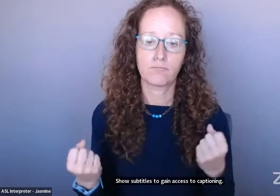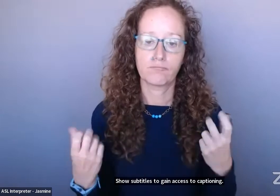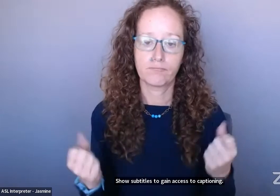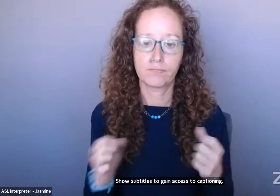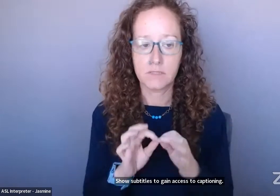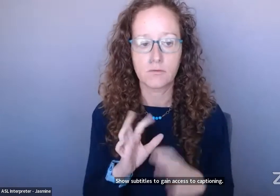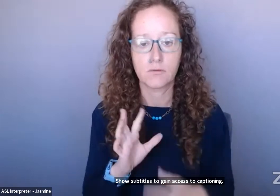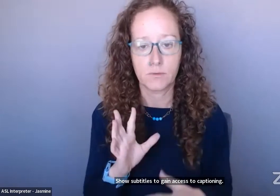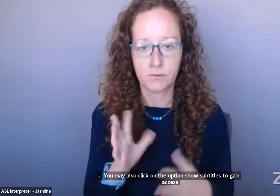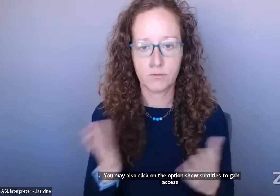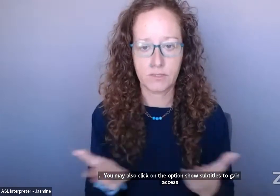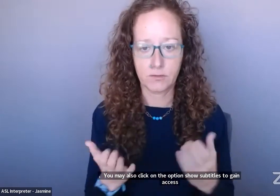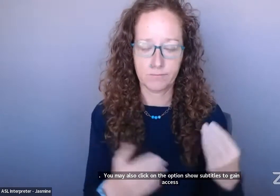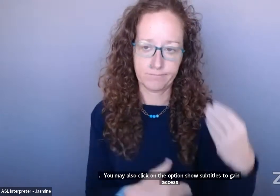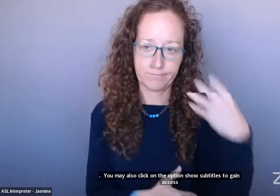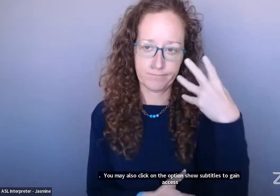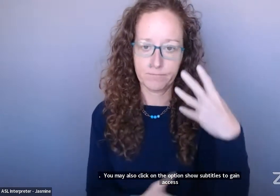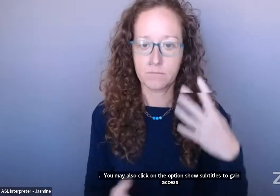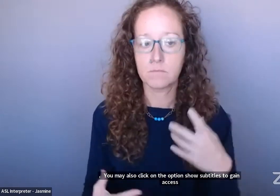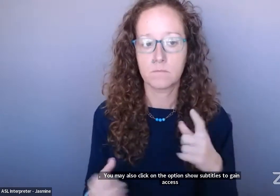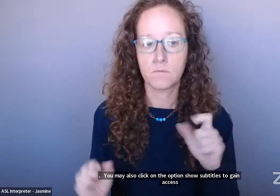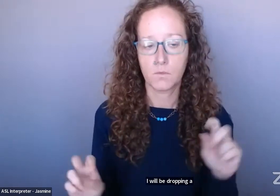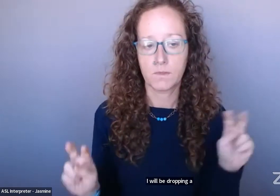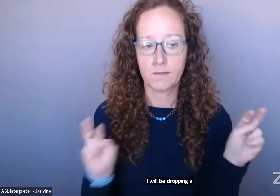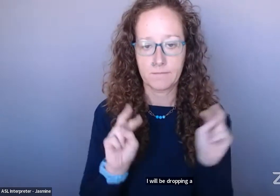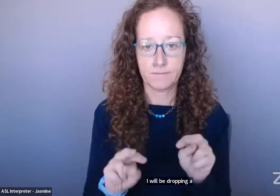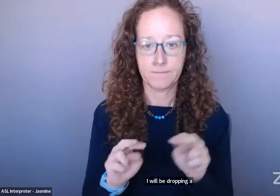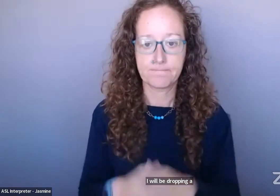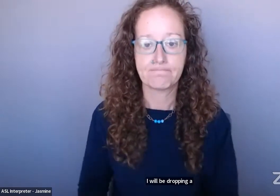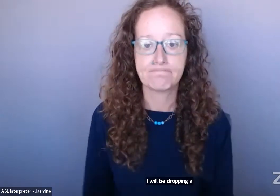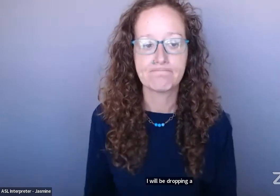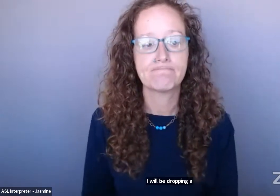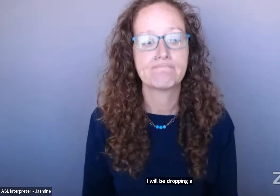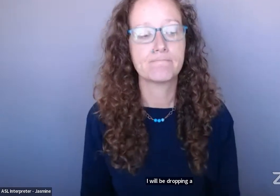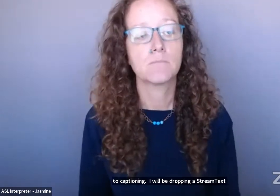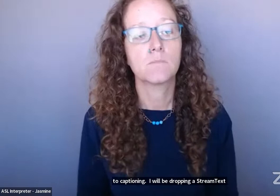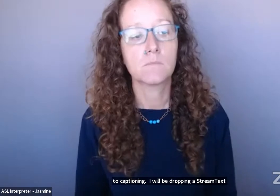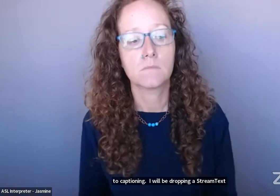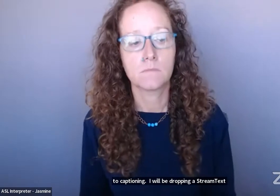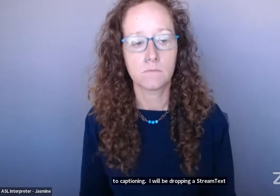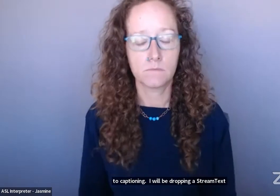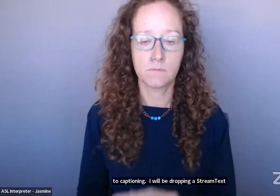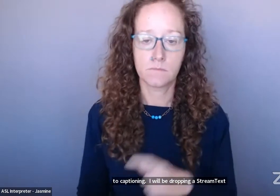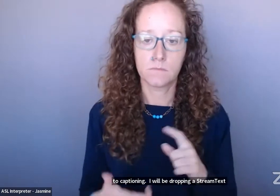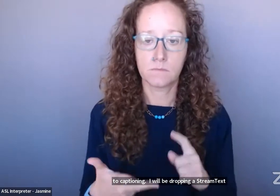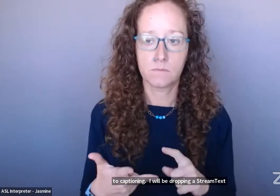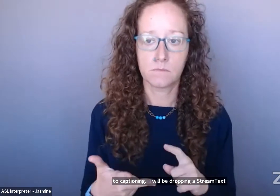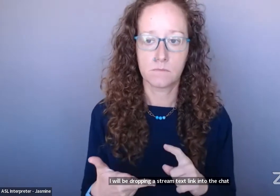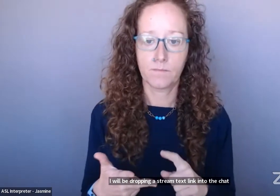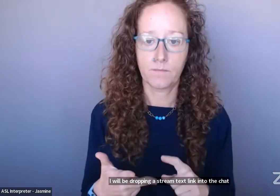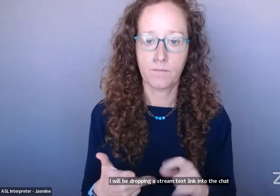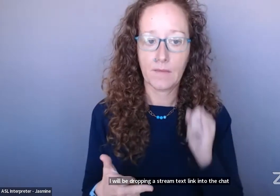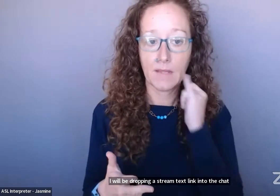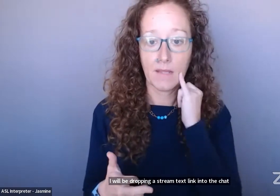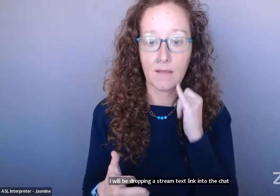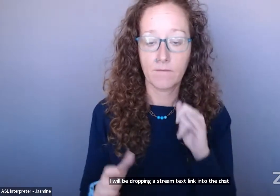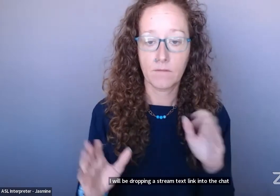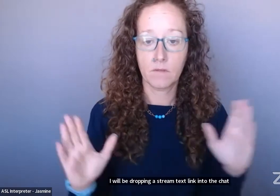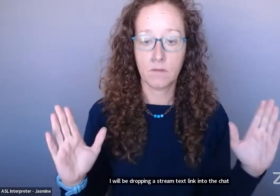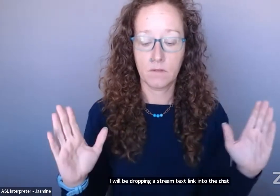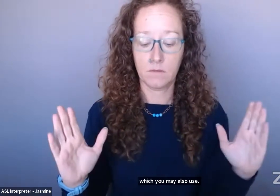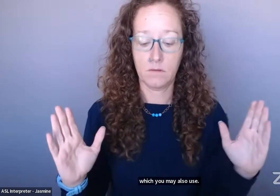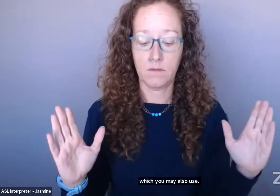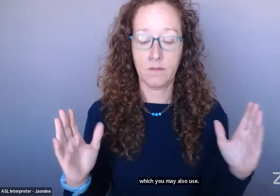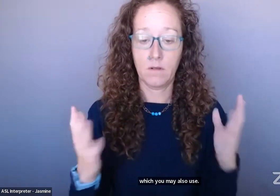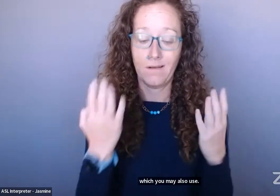live on camera for visual purposes. Please note you can use the slider bar to minimize the slides to view